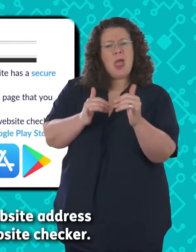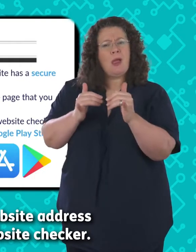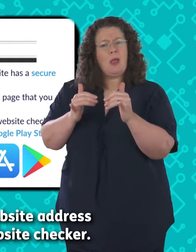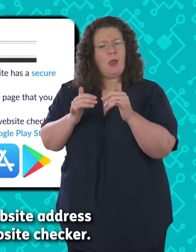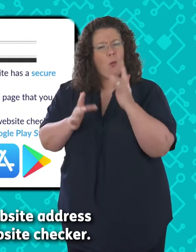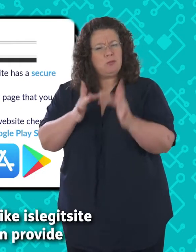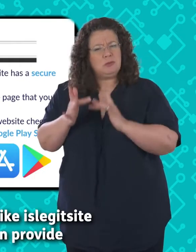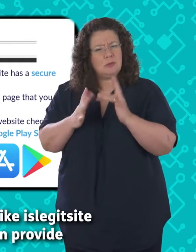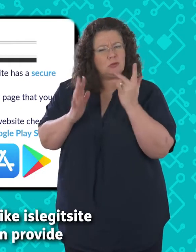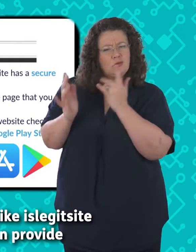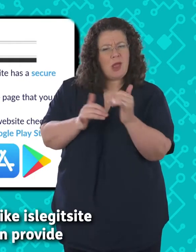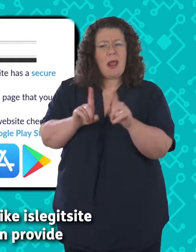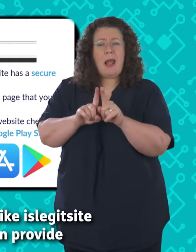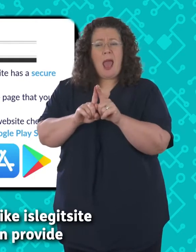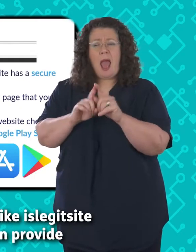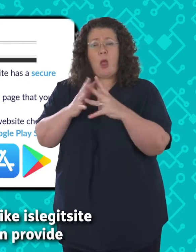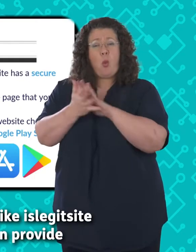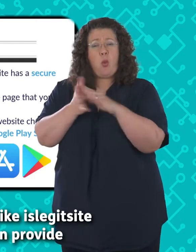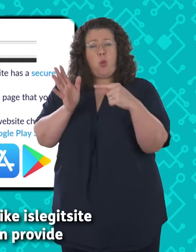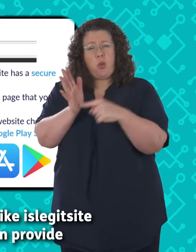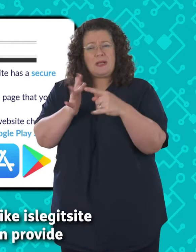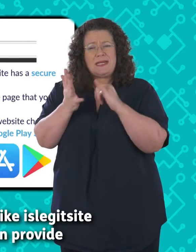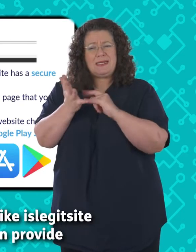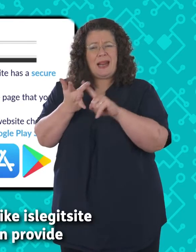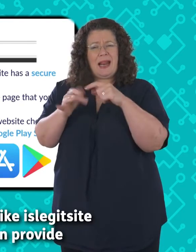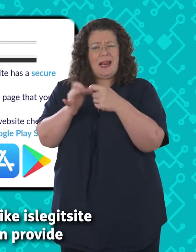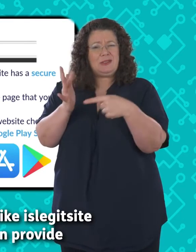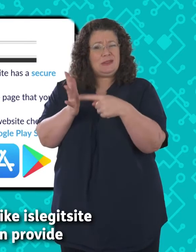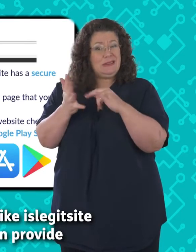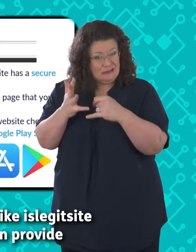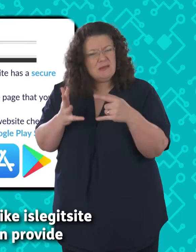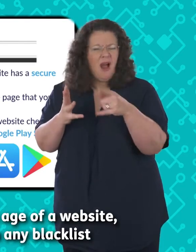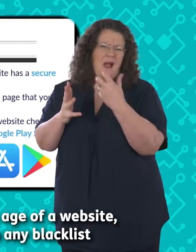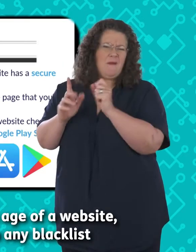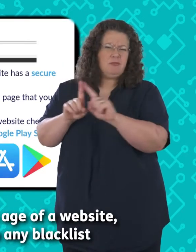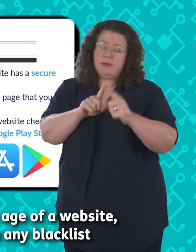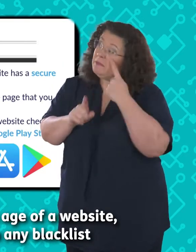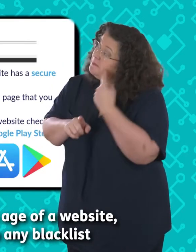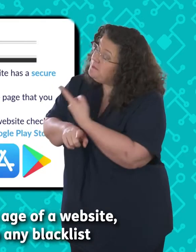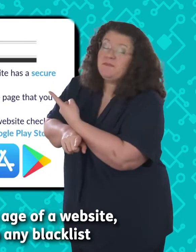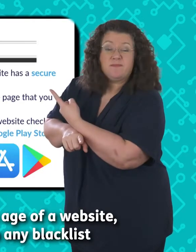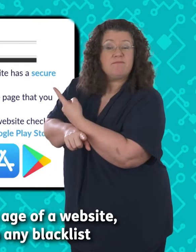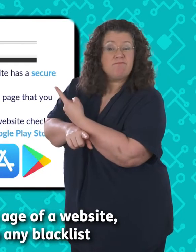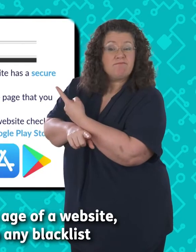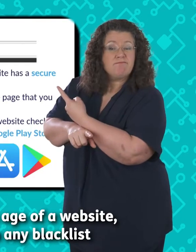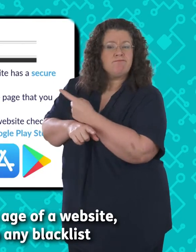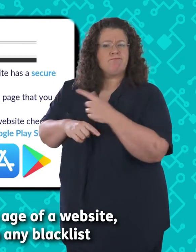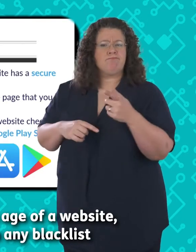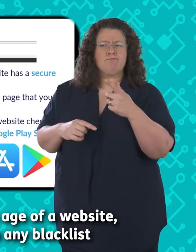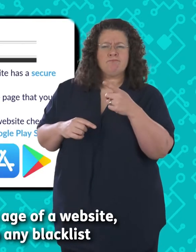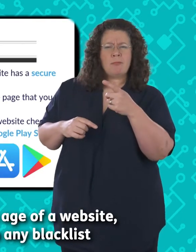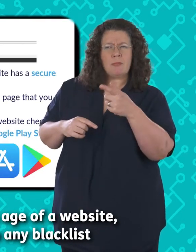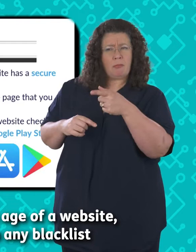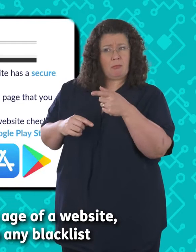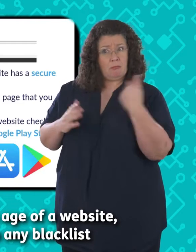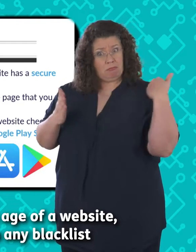checker. Website checkers like IsLegitSite or ScamFu can provide information about the age of a website, whether